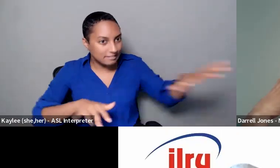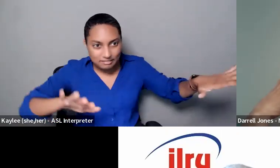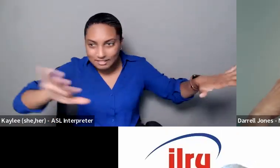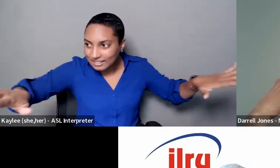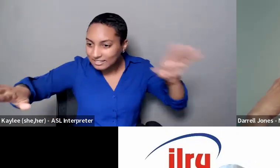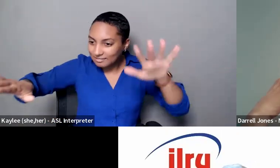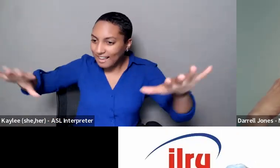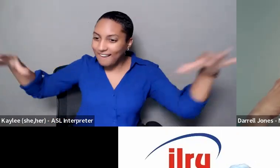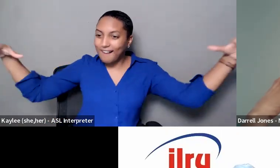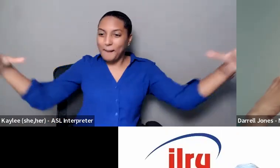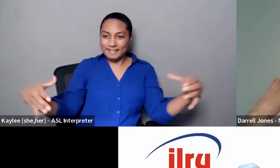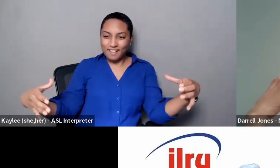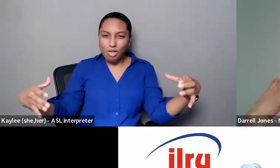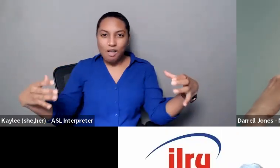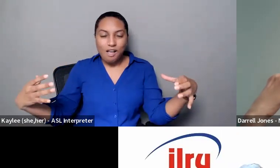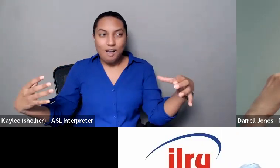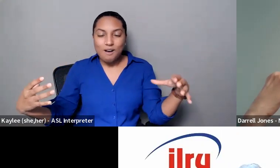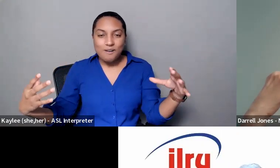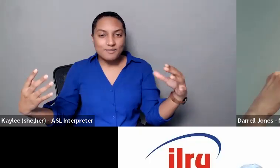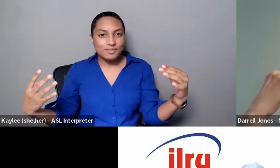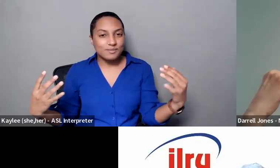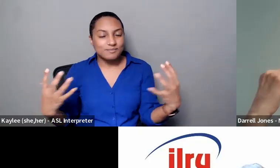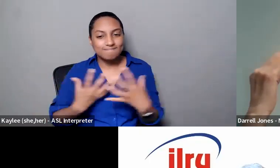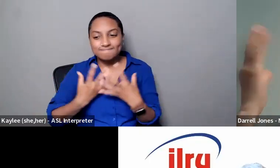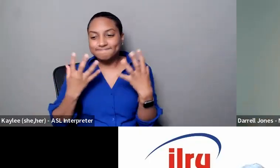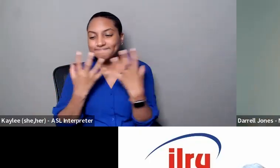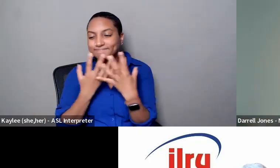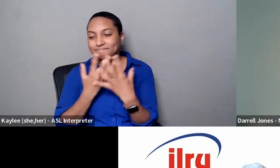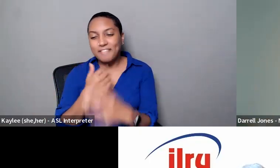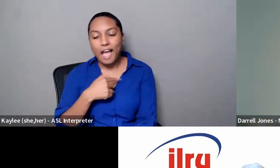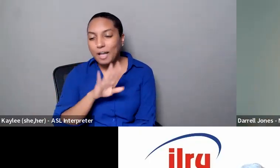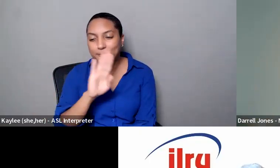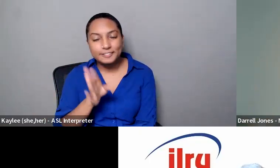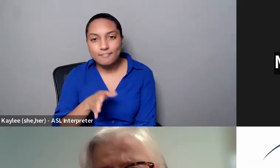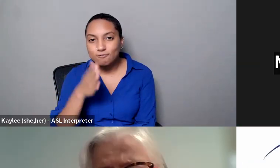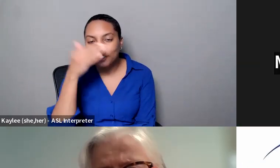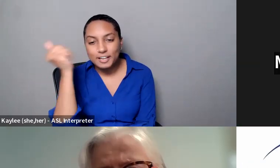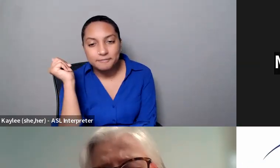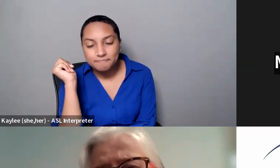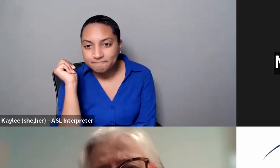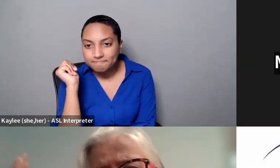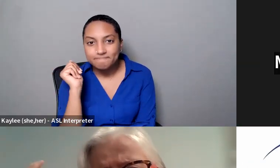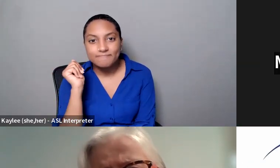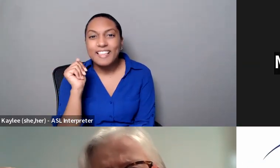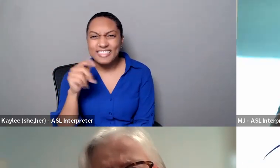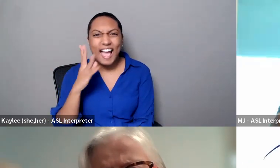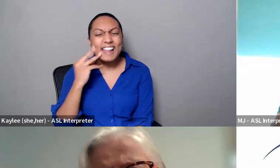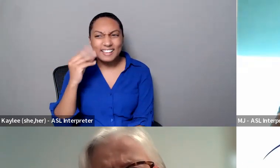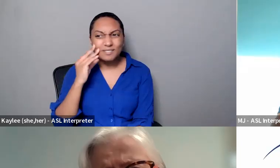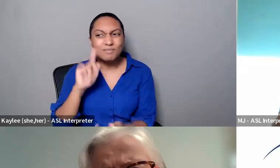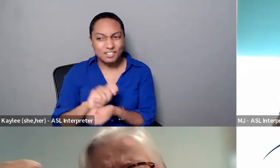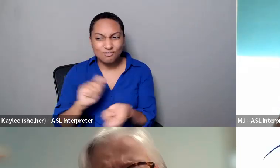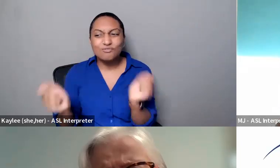was something I will never, ever forget, because it was transformative. And I kept